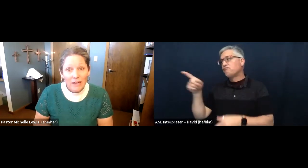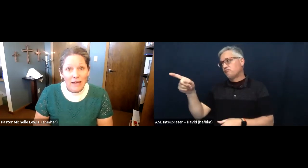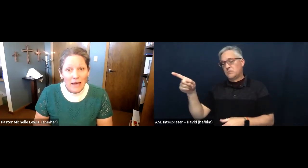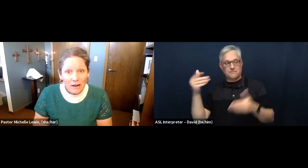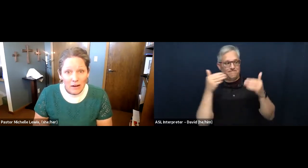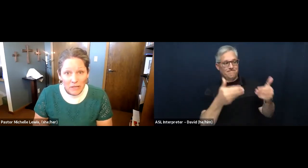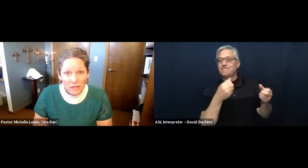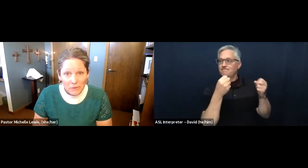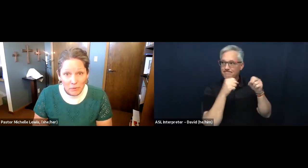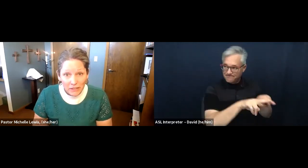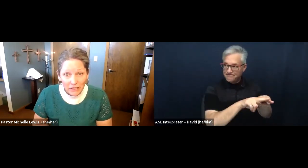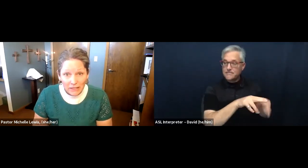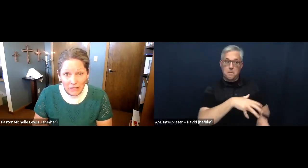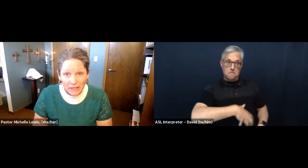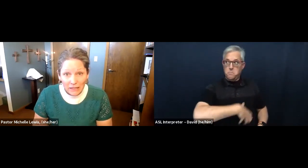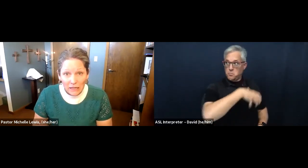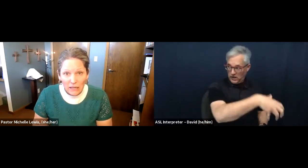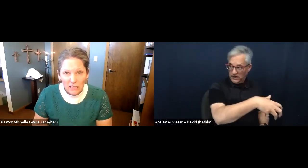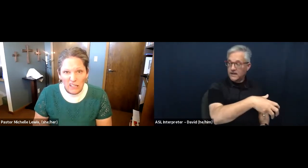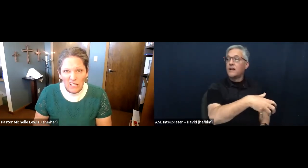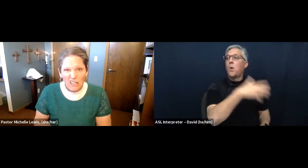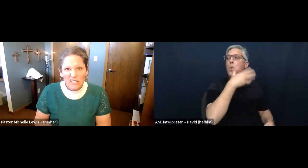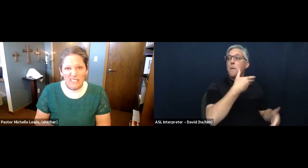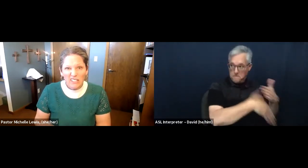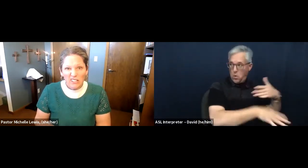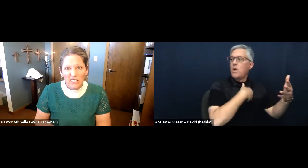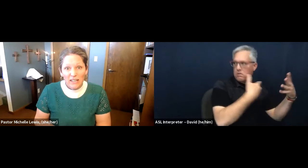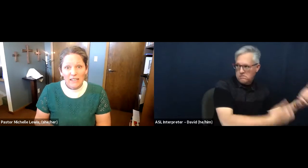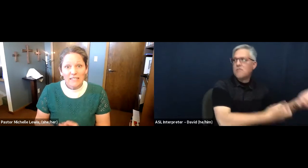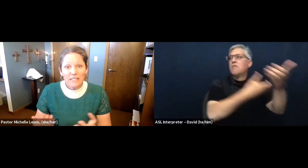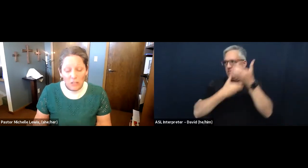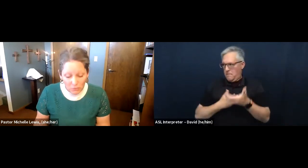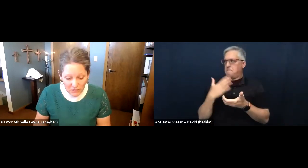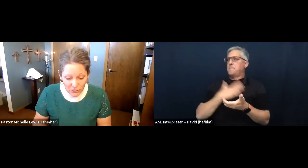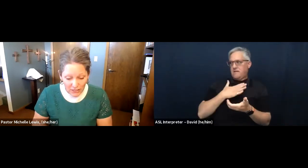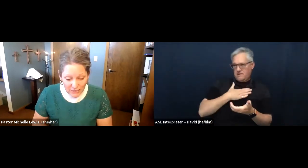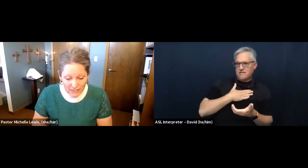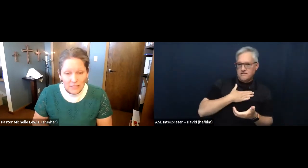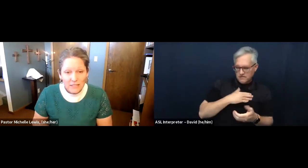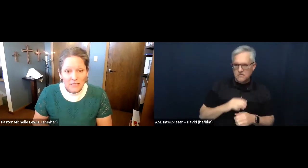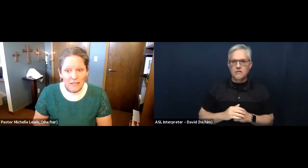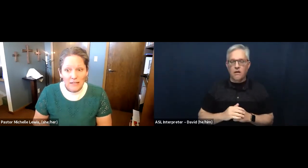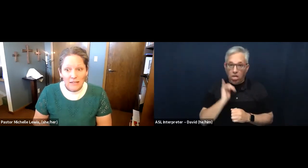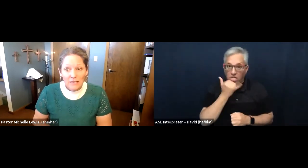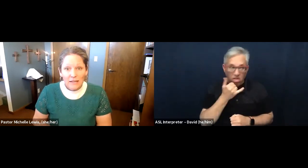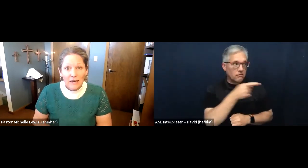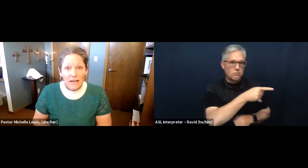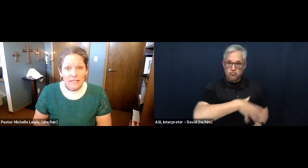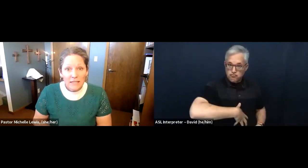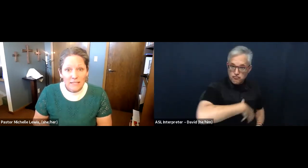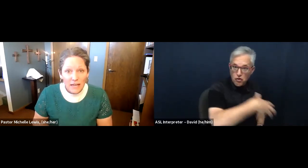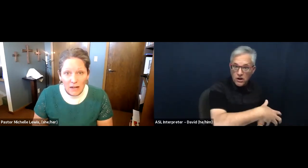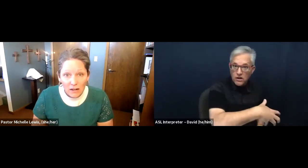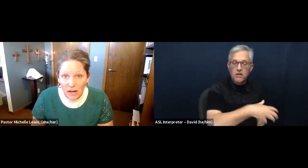right? And Hagar becomes pregnant, and then Sarah is terribly jealous